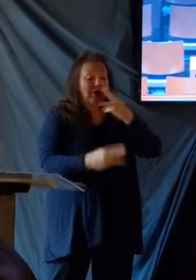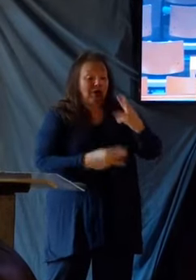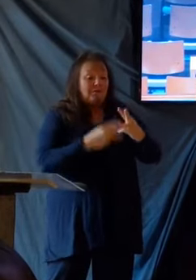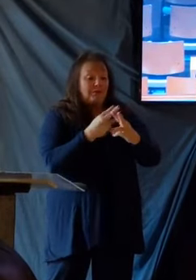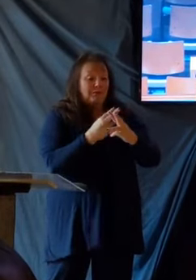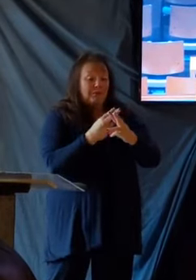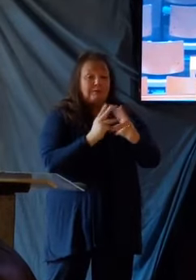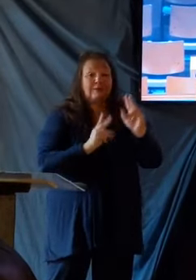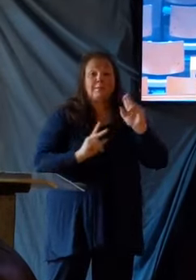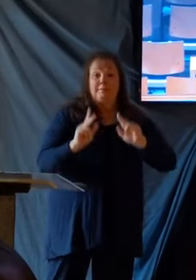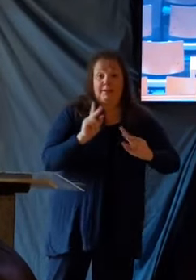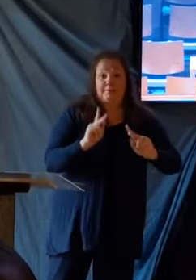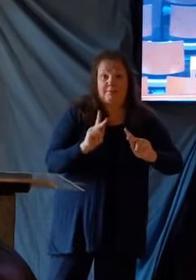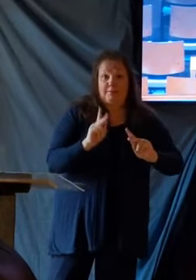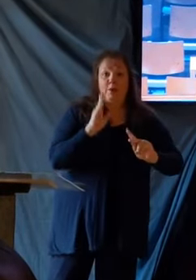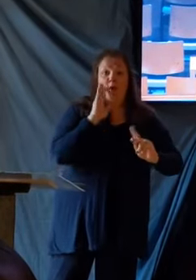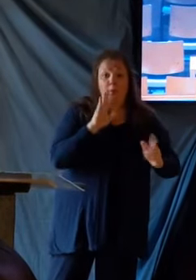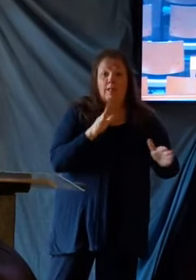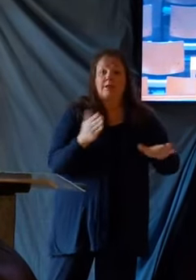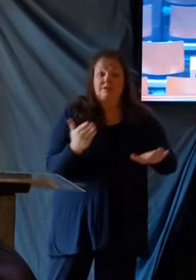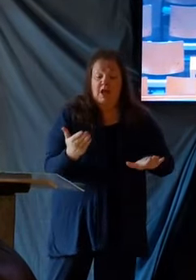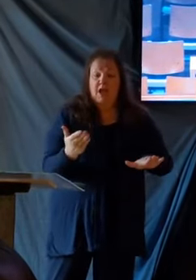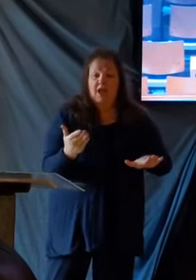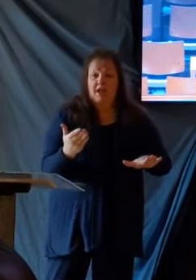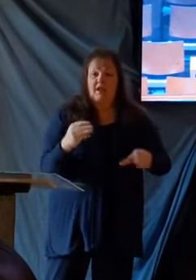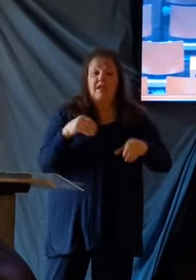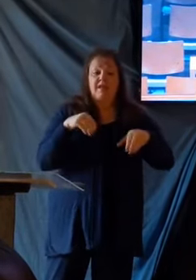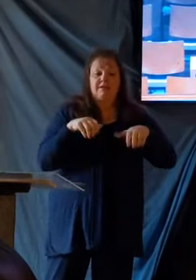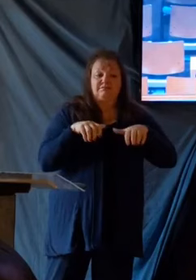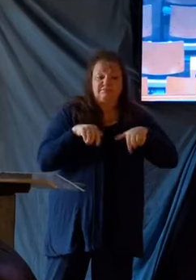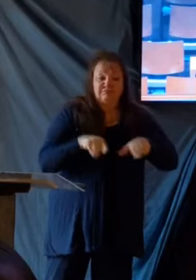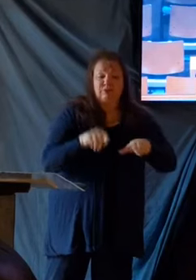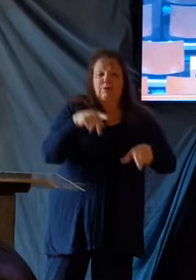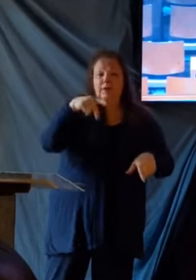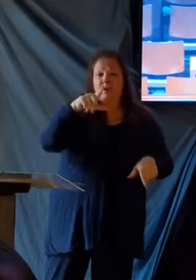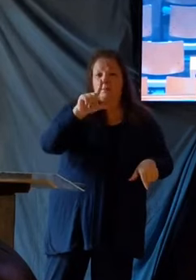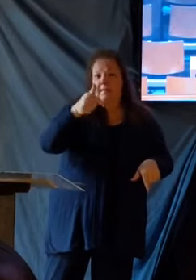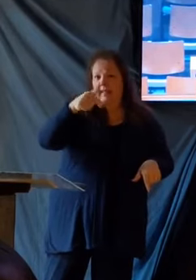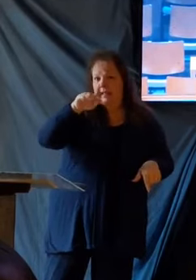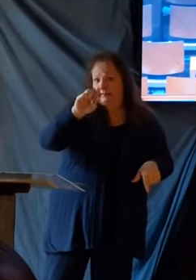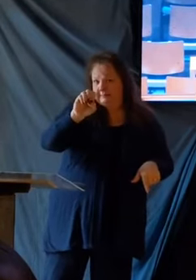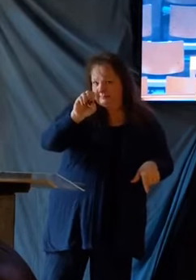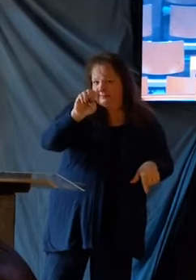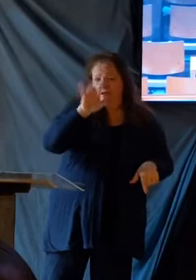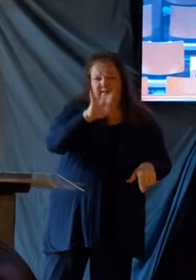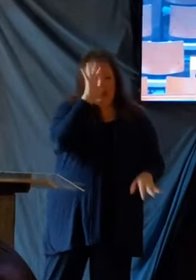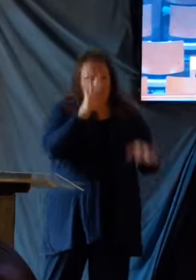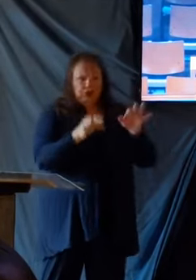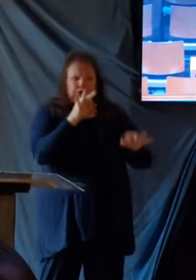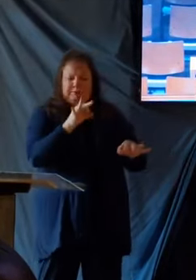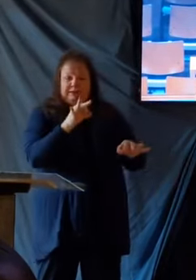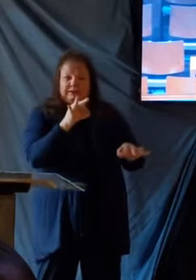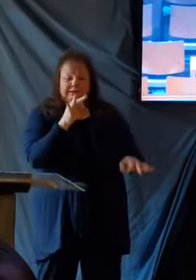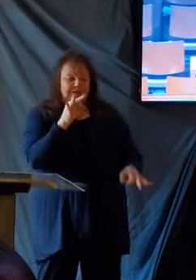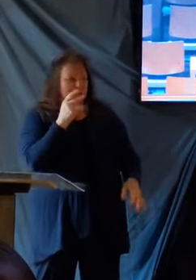earth's population will die in the plagues of that judgment. We see